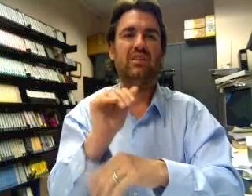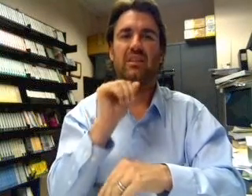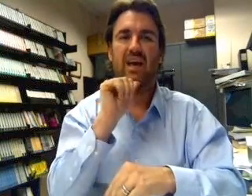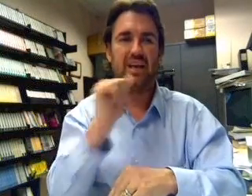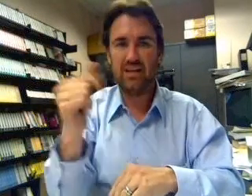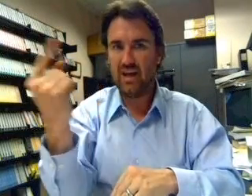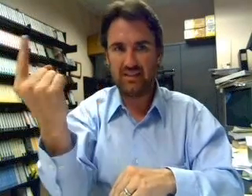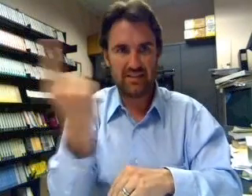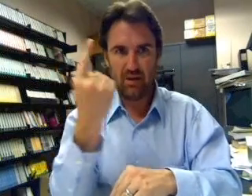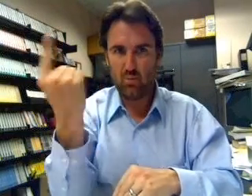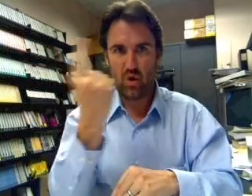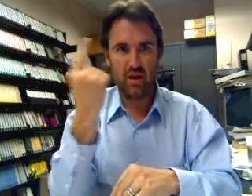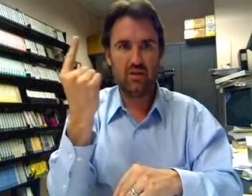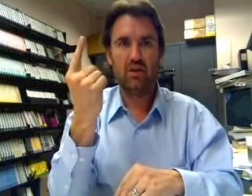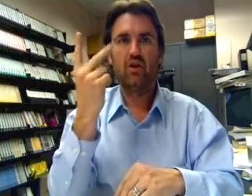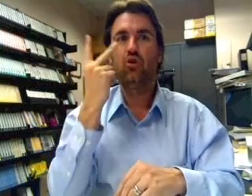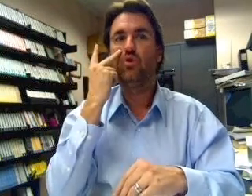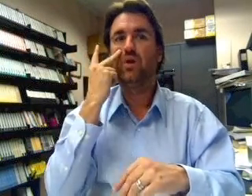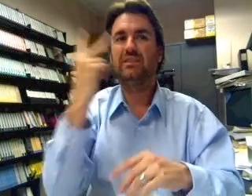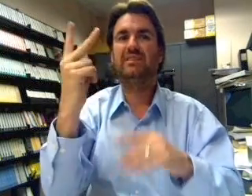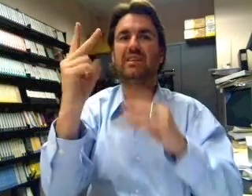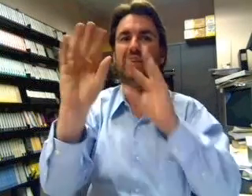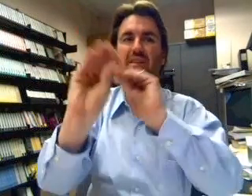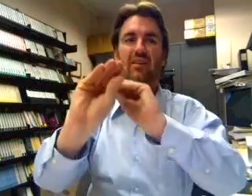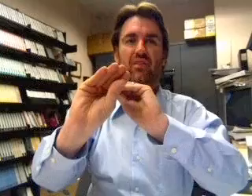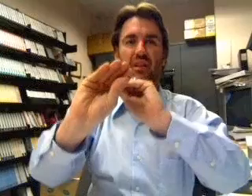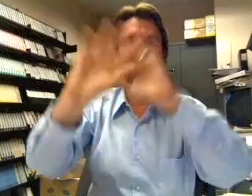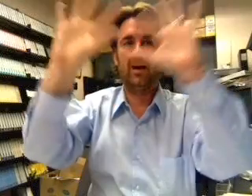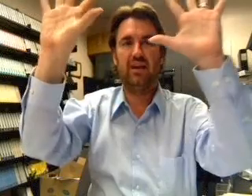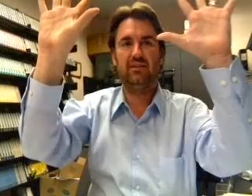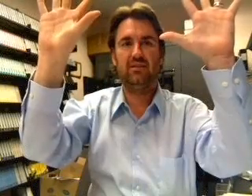the light, not someone who has seen the light.